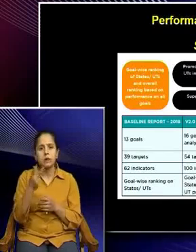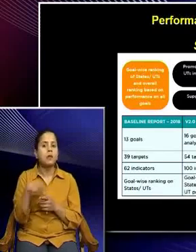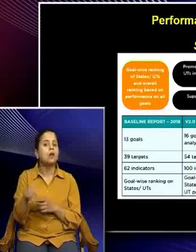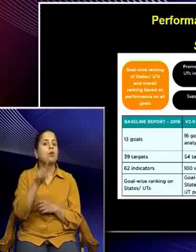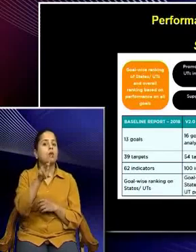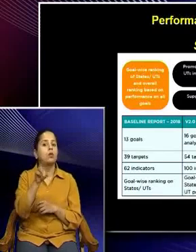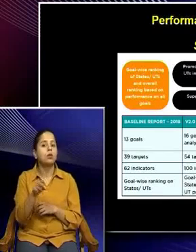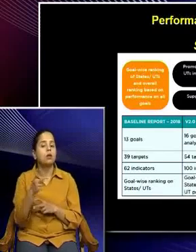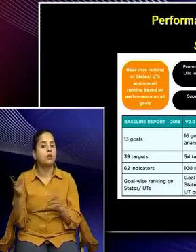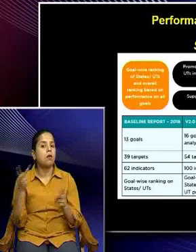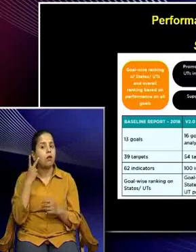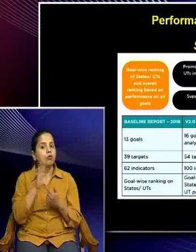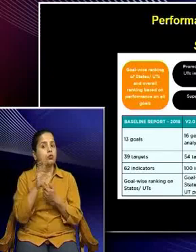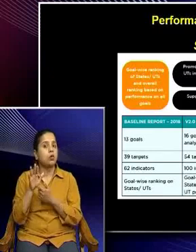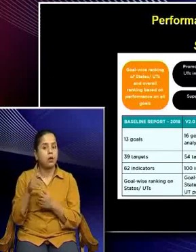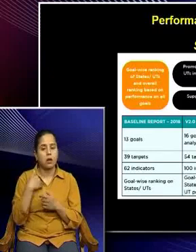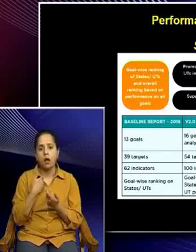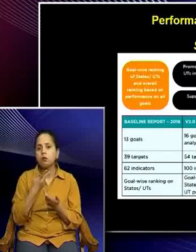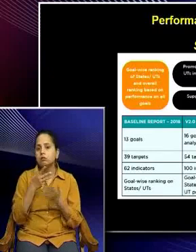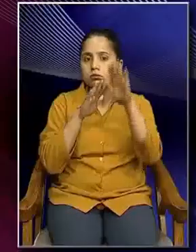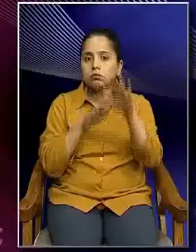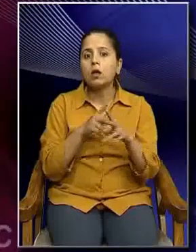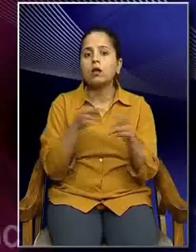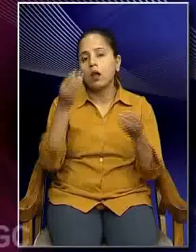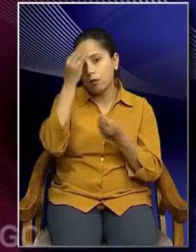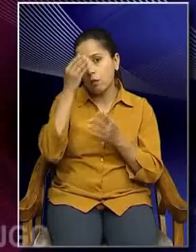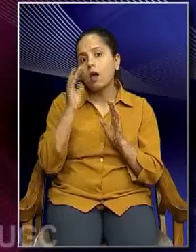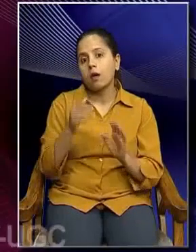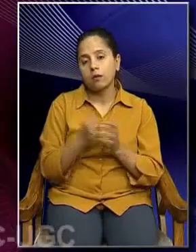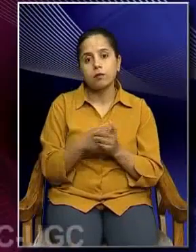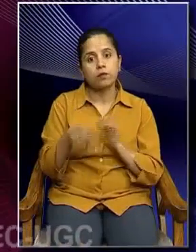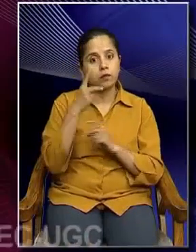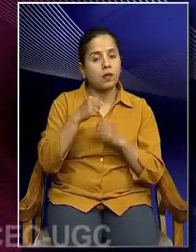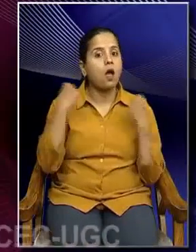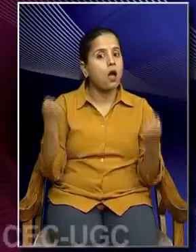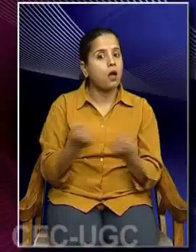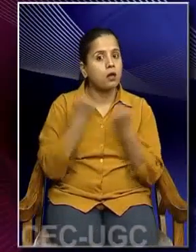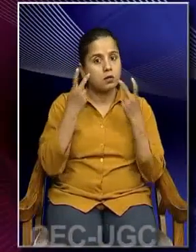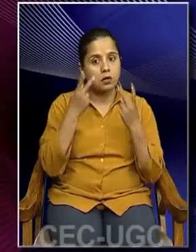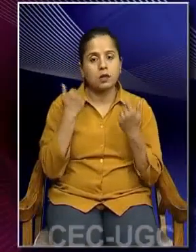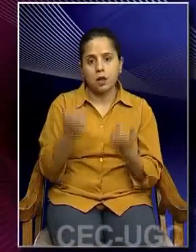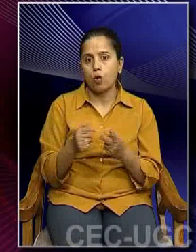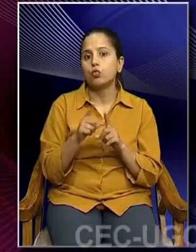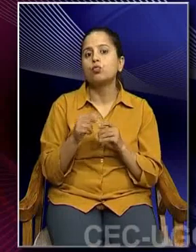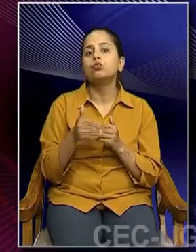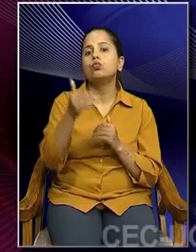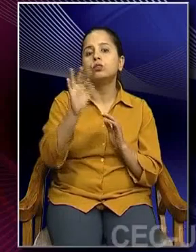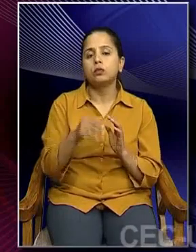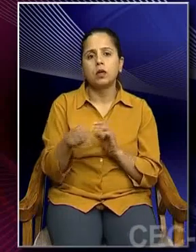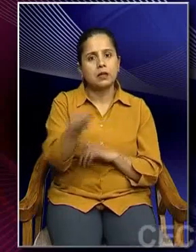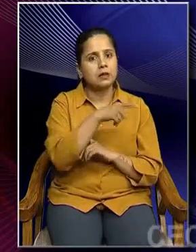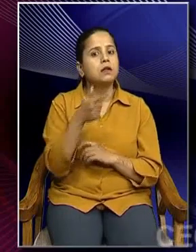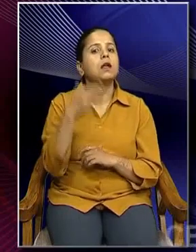indicators on which we have reliable information and on which action is being implemented. And so this is